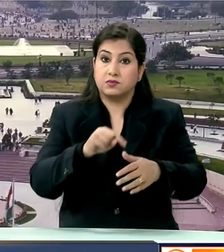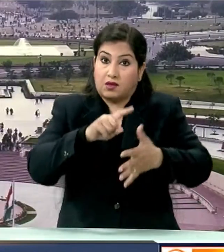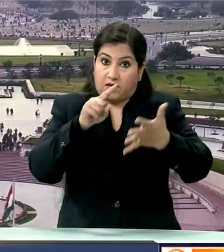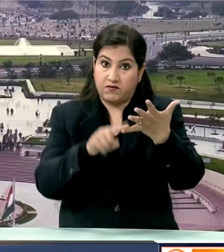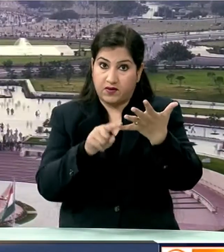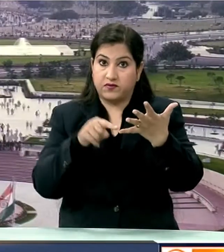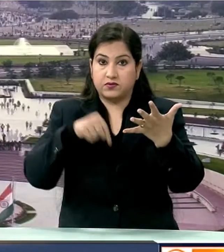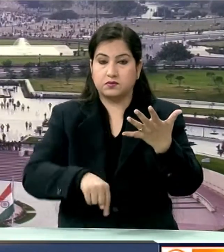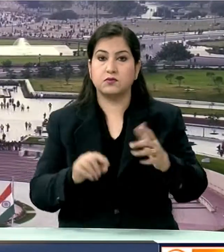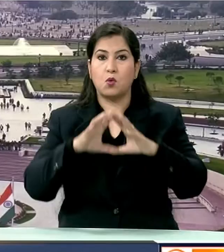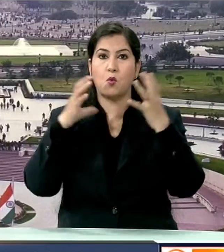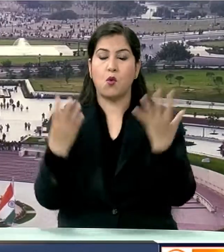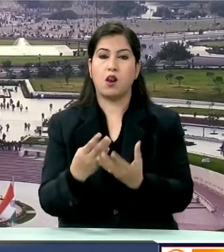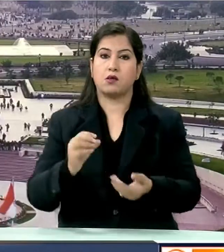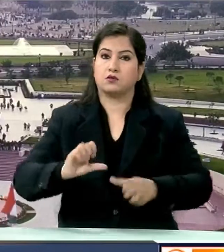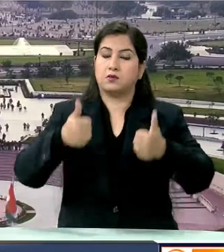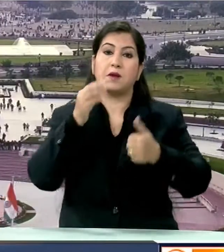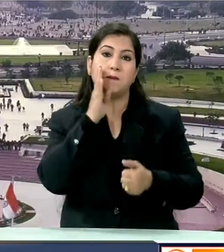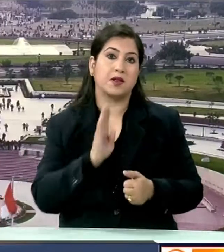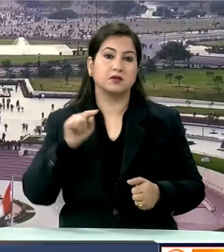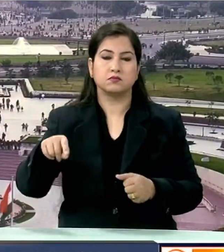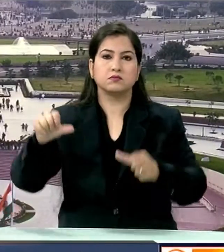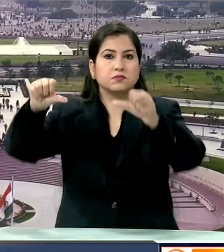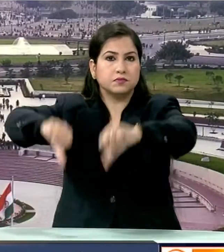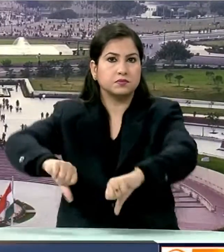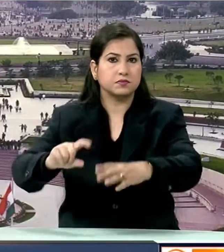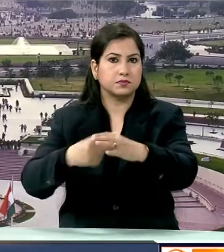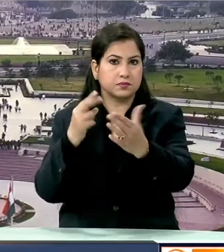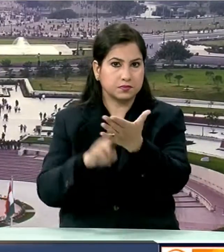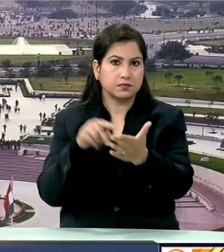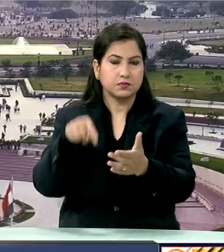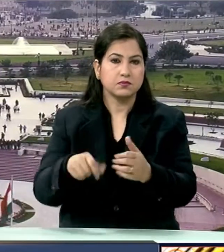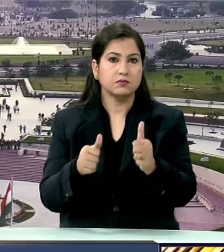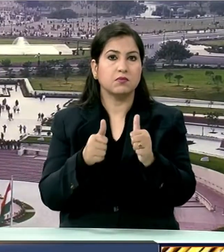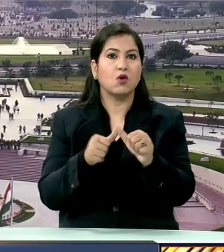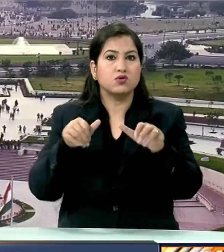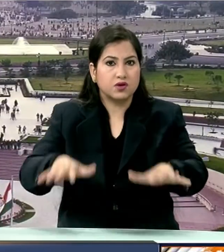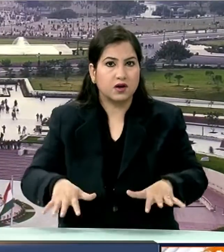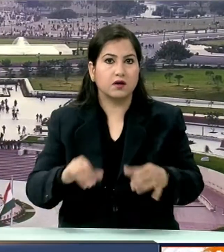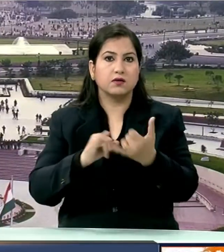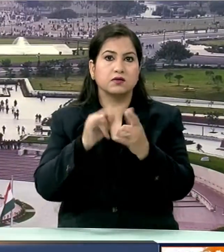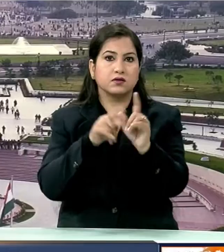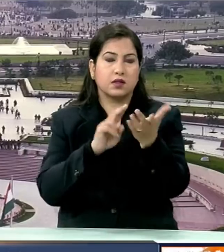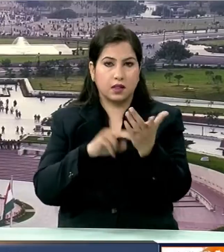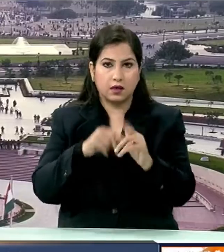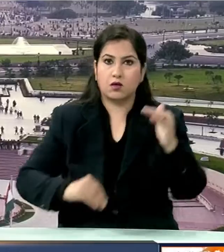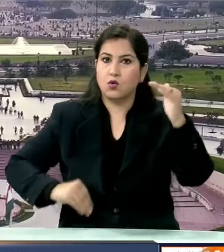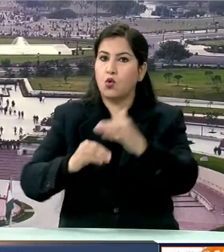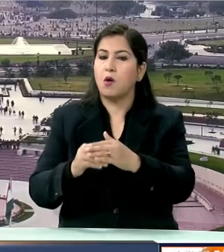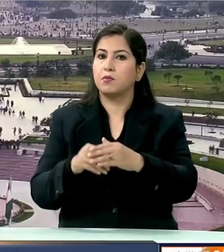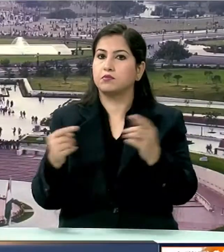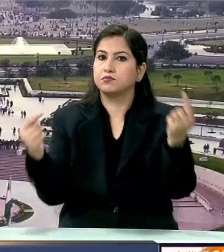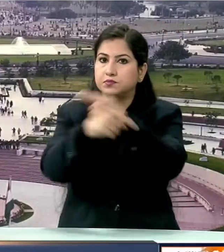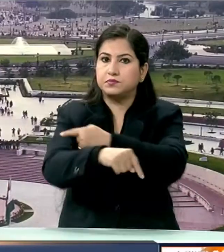place. World champions Belgium, who in January defeated Australia in Sydney to wrestle top spot from their